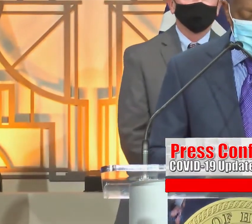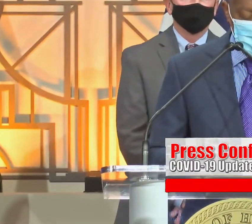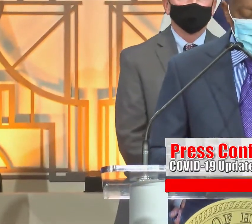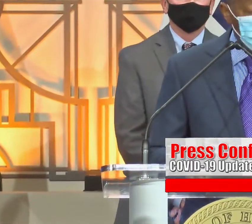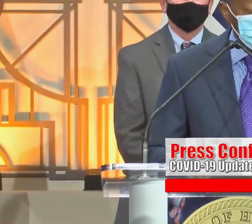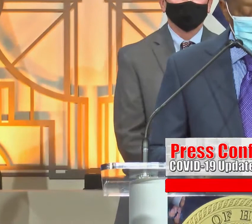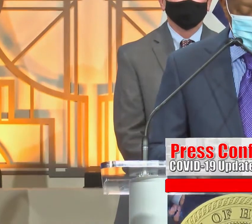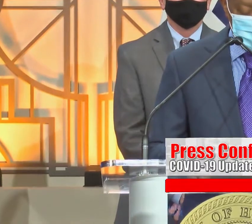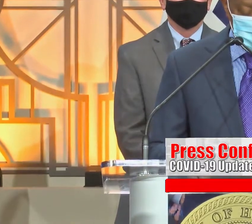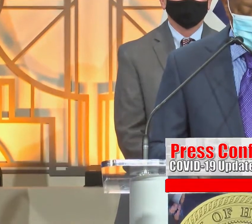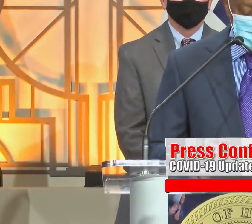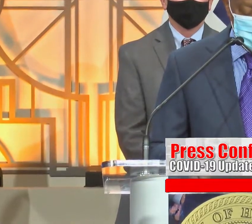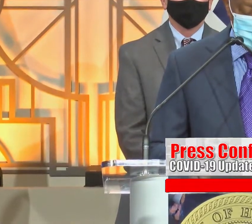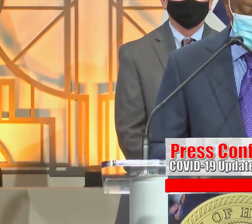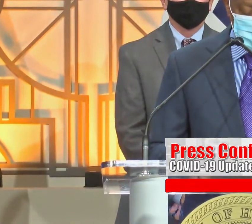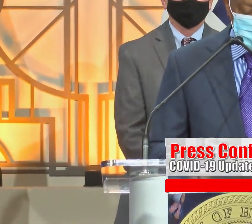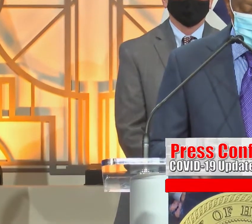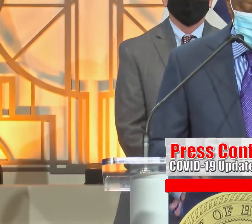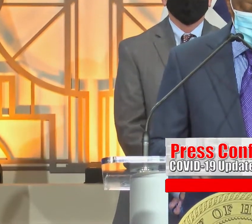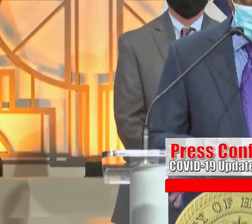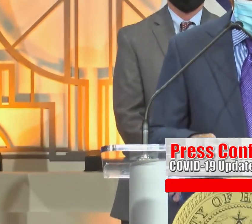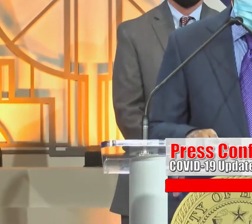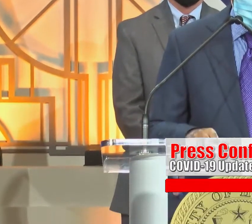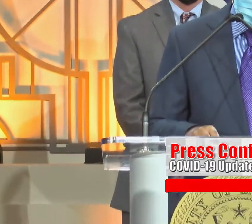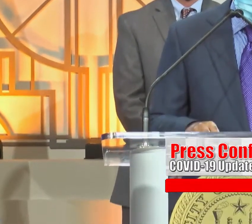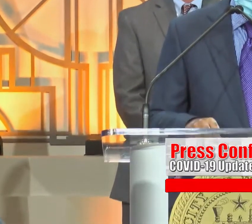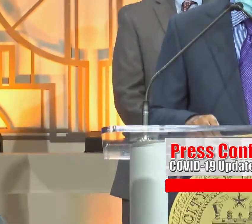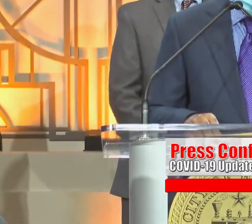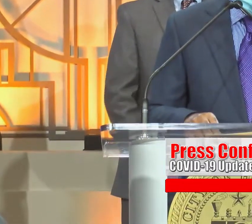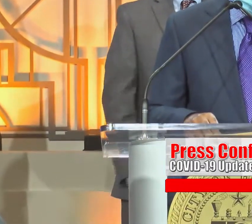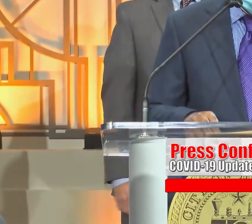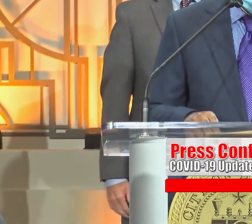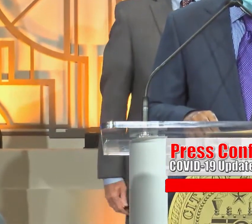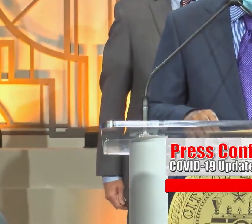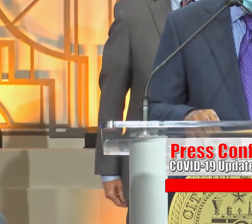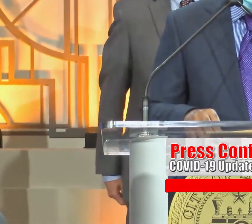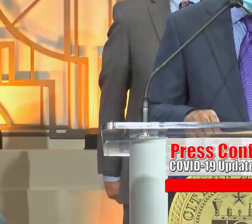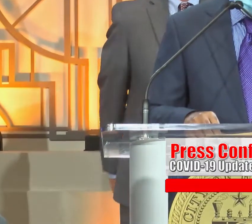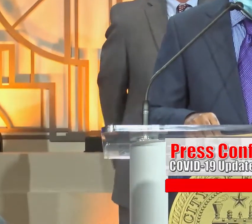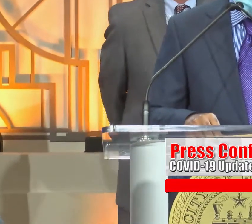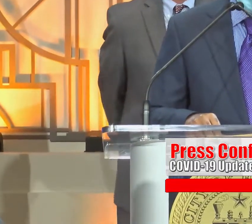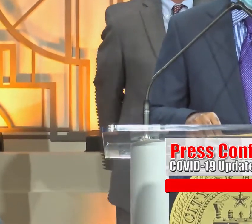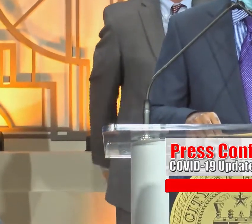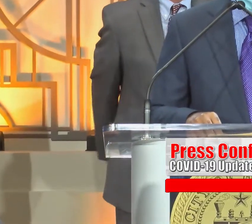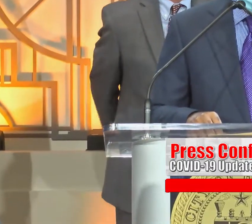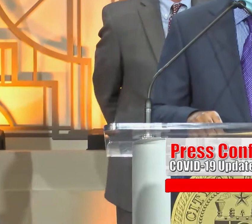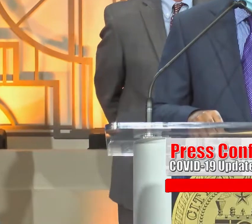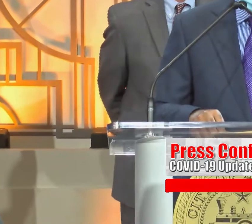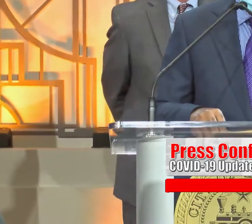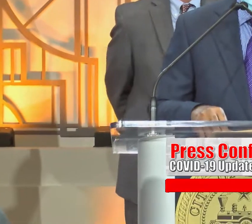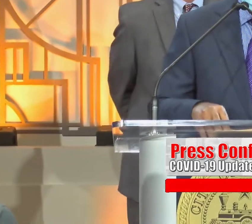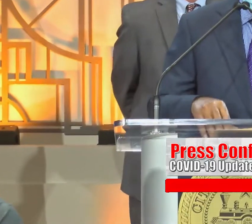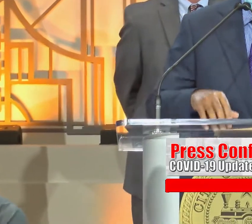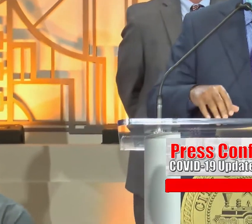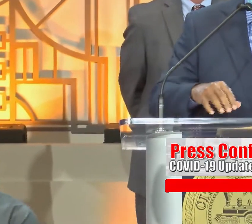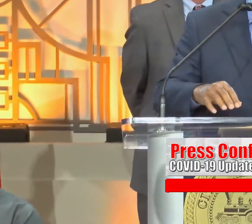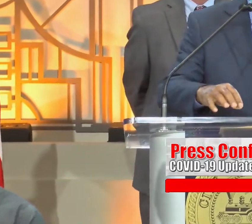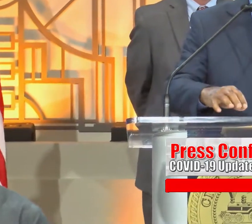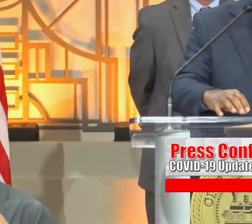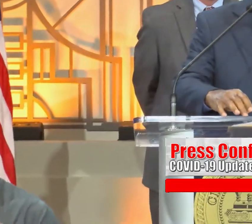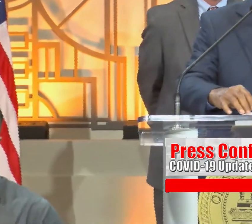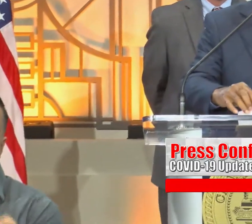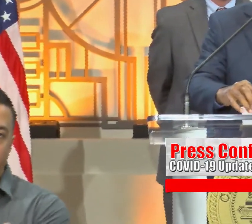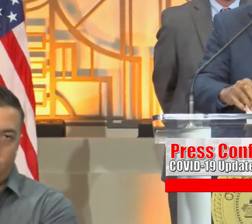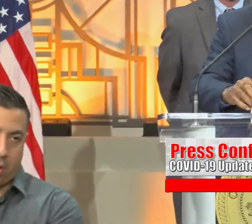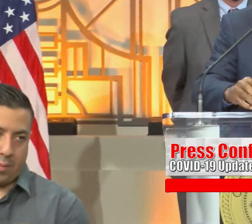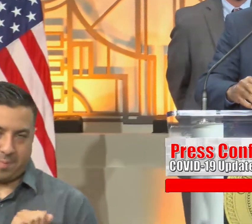Berry, along with Emily Whitehurst from the Houston Area Women's Center, and Dr. Purse, the local health authority. We'll